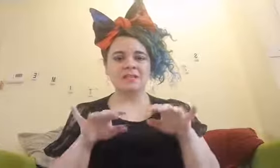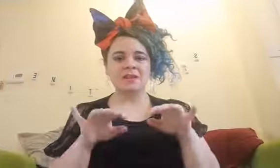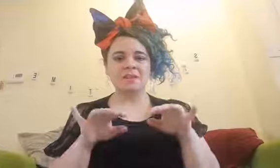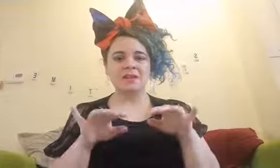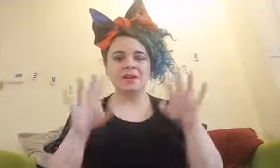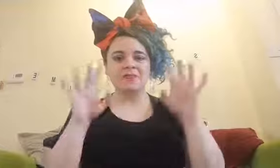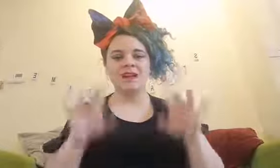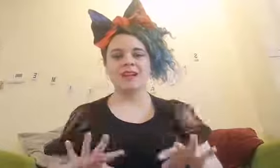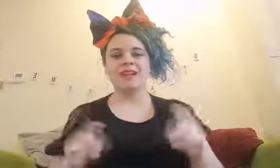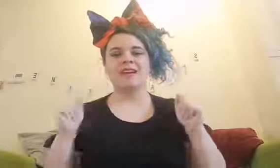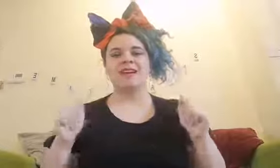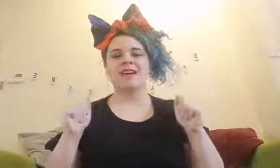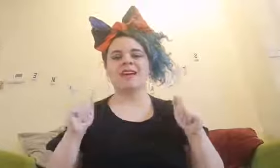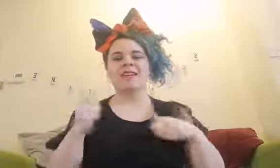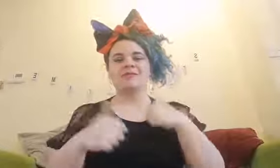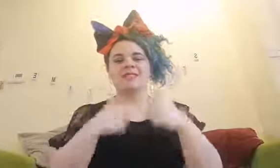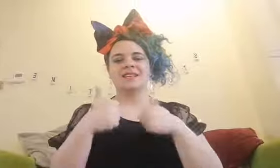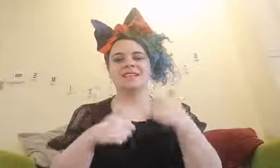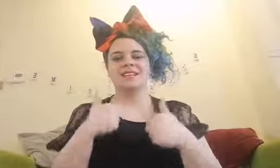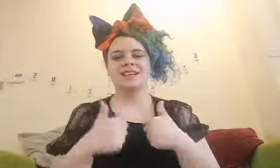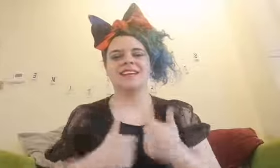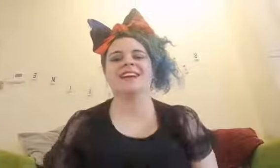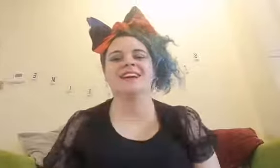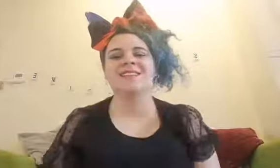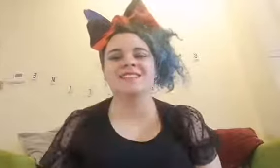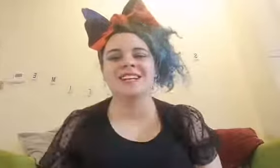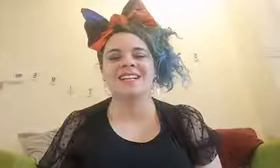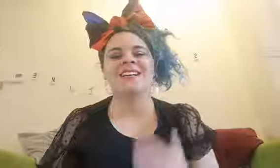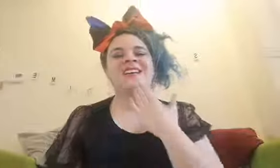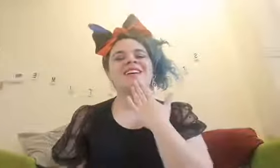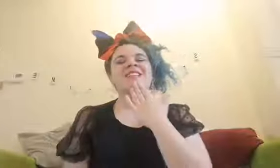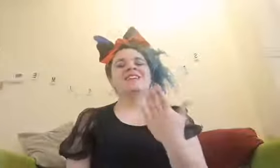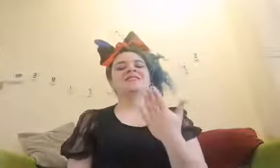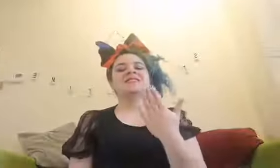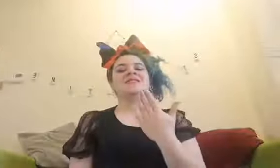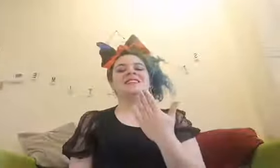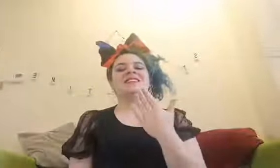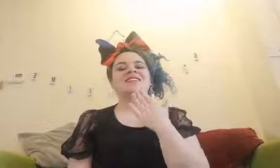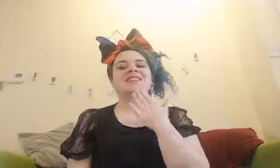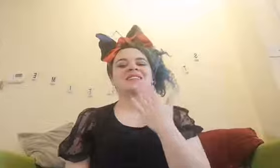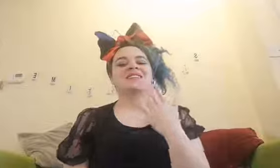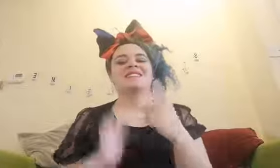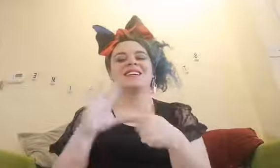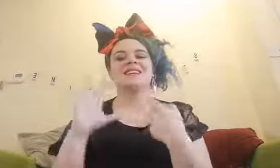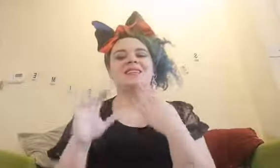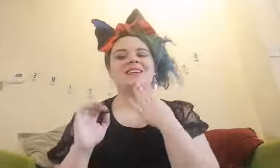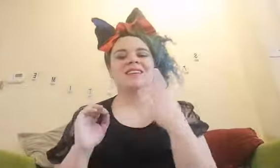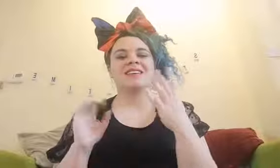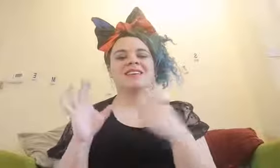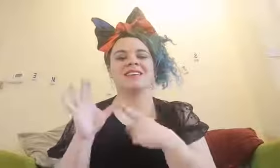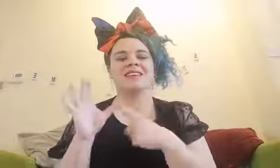Type in the word rain. Okay, fantastic. Well done. Thank you so much. Thank you, Jamie. Thank you,